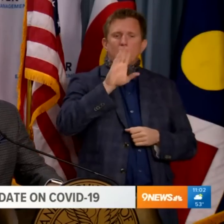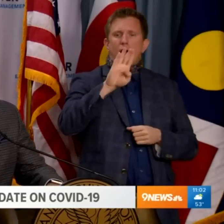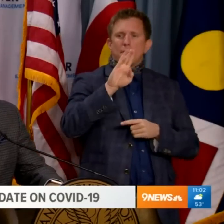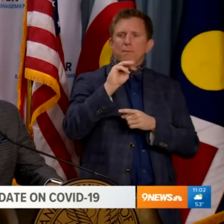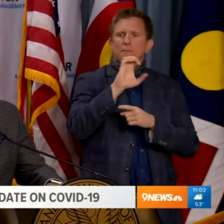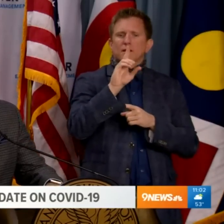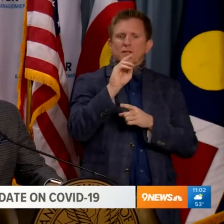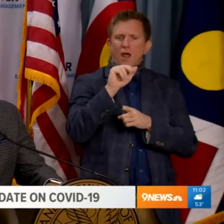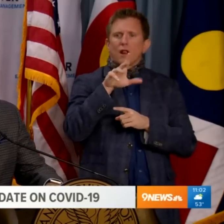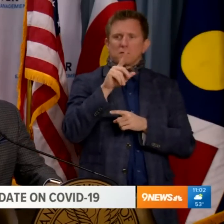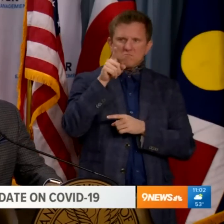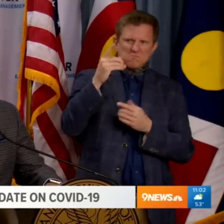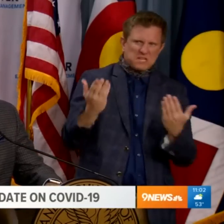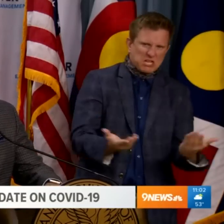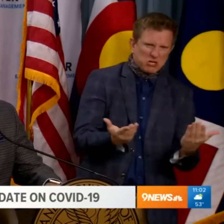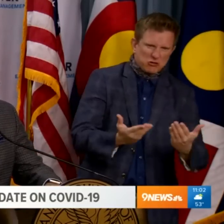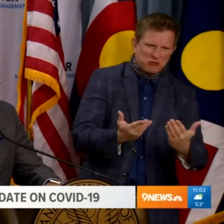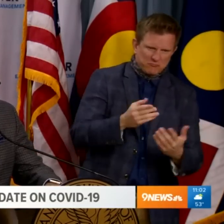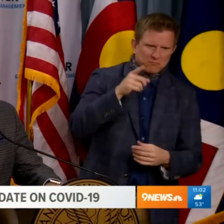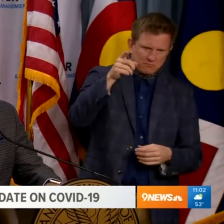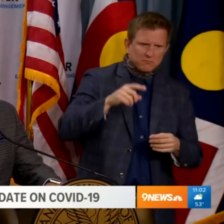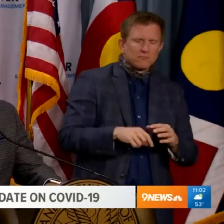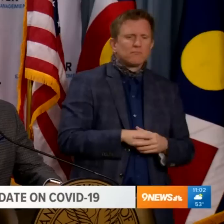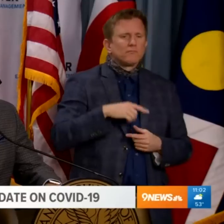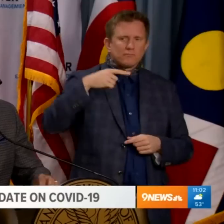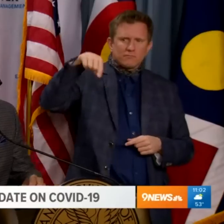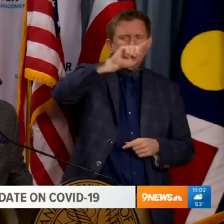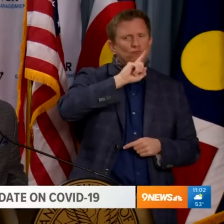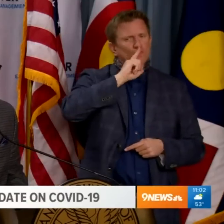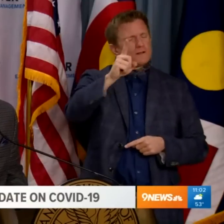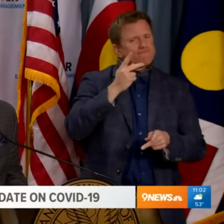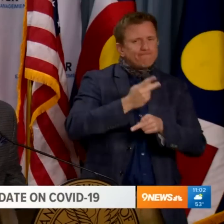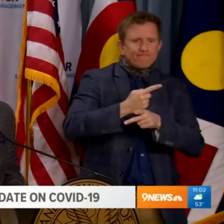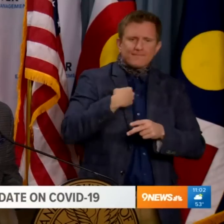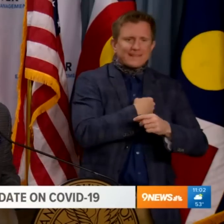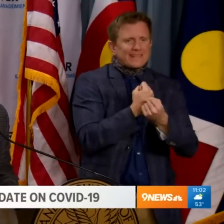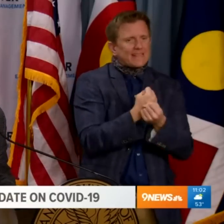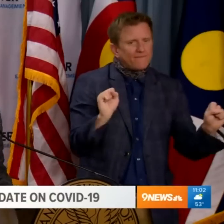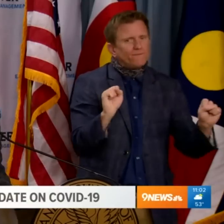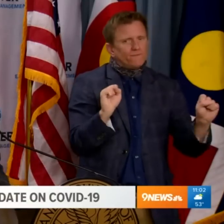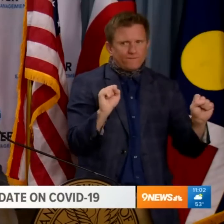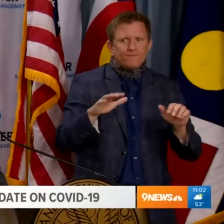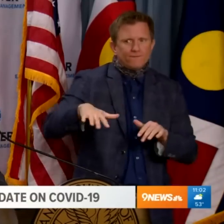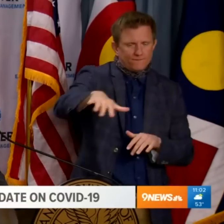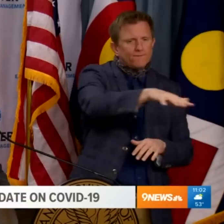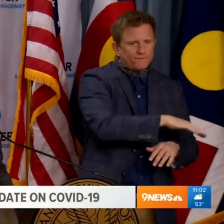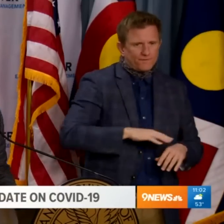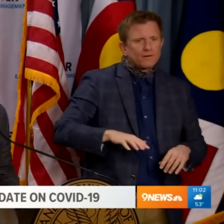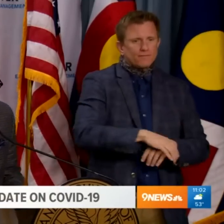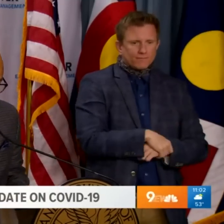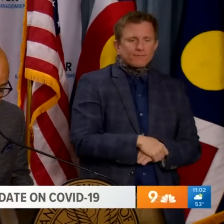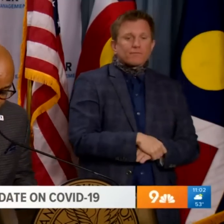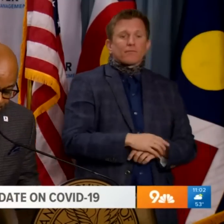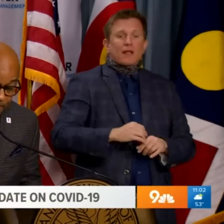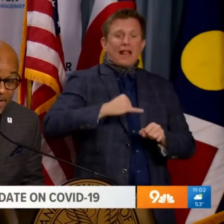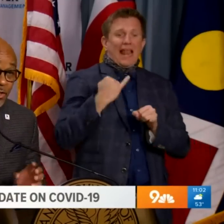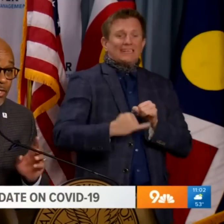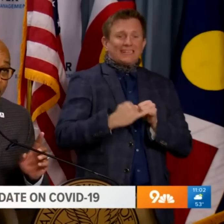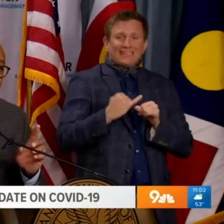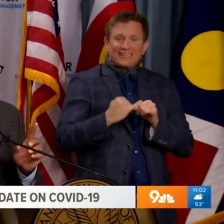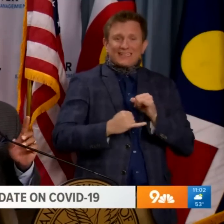many others who are warriors in the fight against the virus. Thank you to the Department of Public Health and Environment, Public